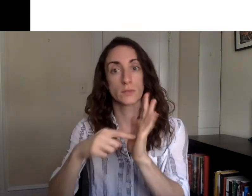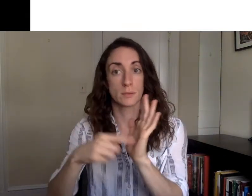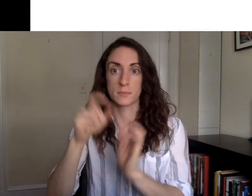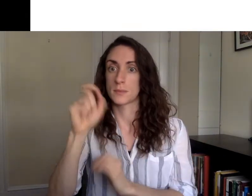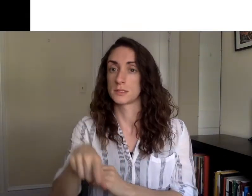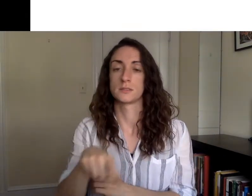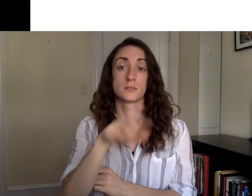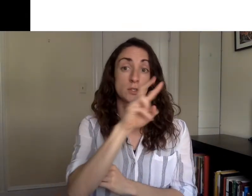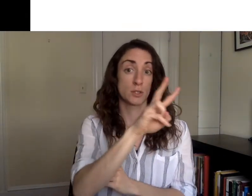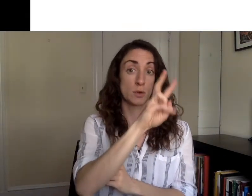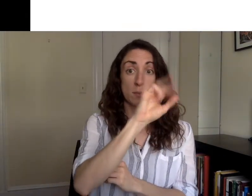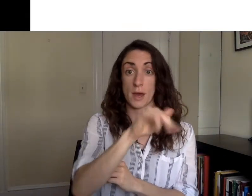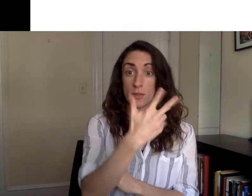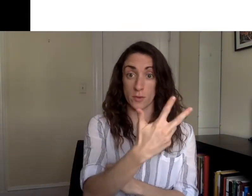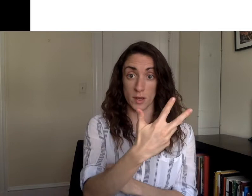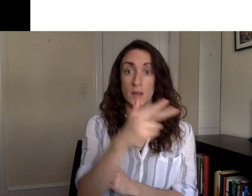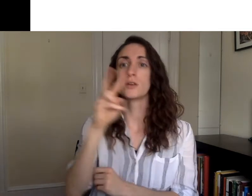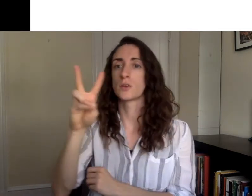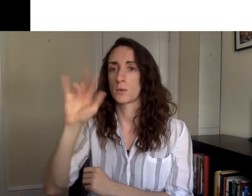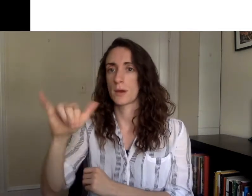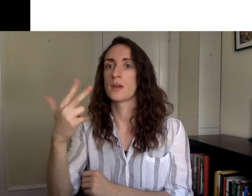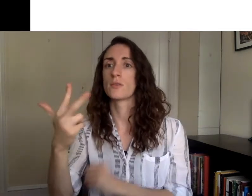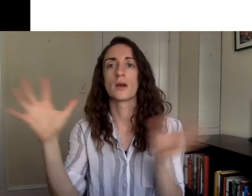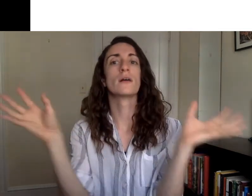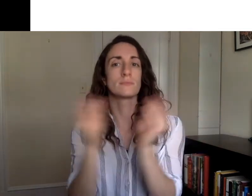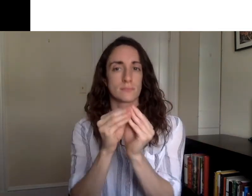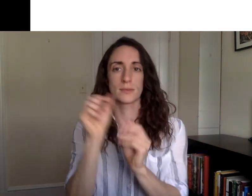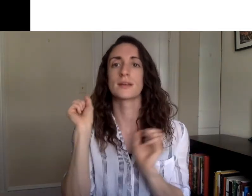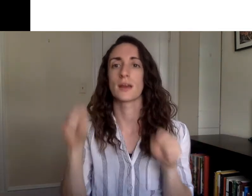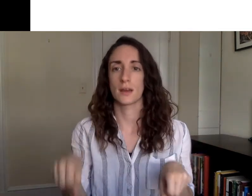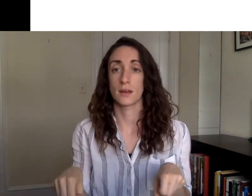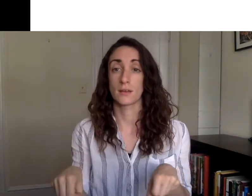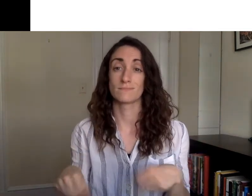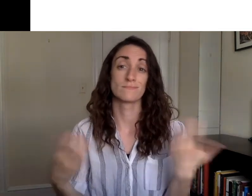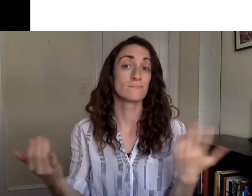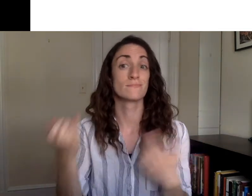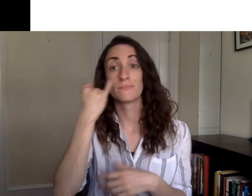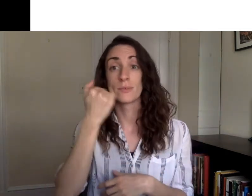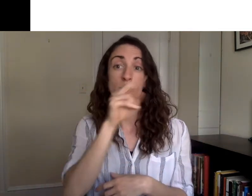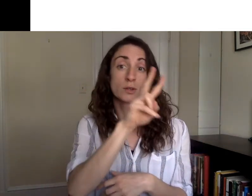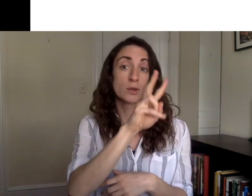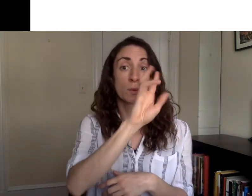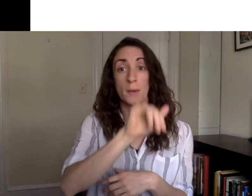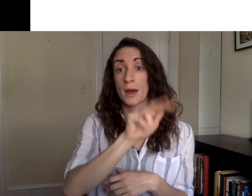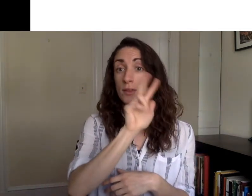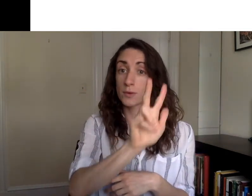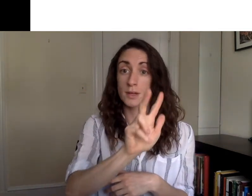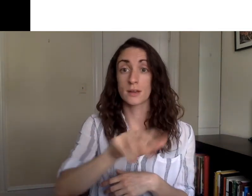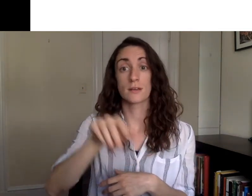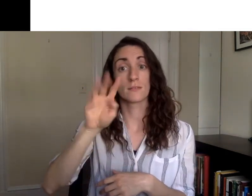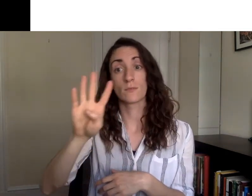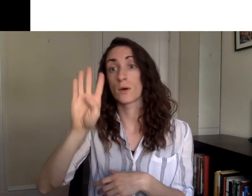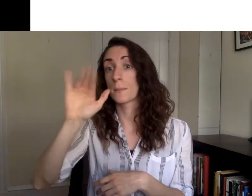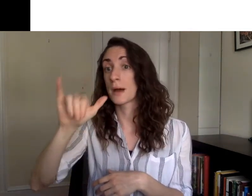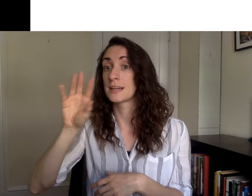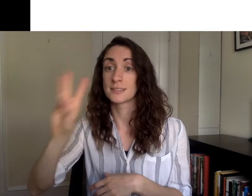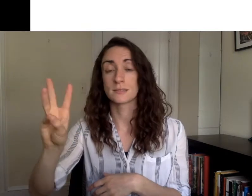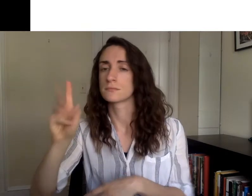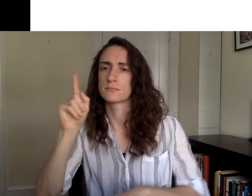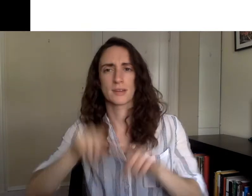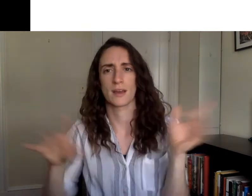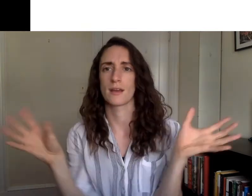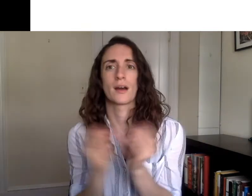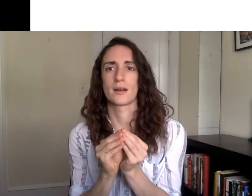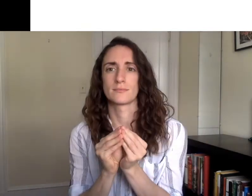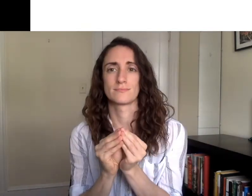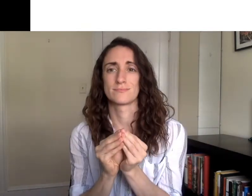2 by 3 matrix and another 2 by 3, and we could add those. If we had a 2 by 3 and a 4 by 6, we would not be able to add those